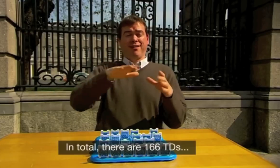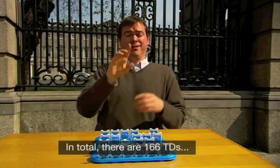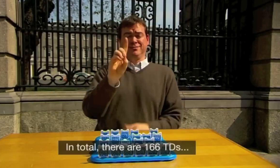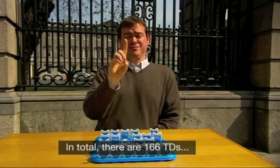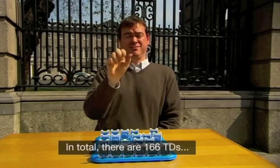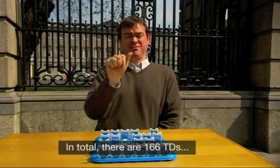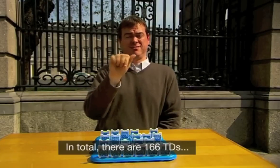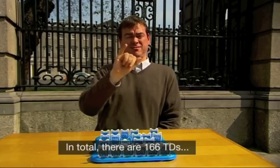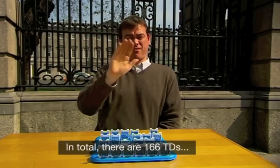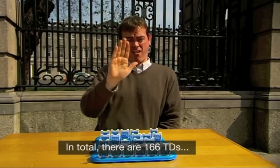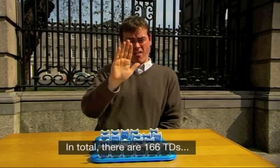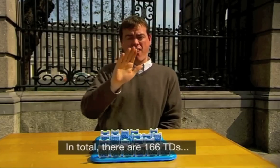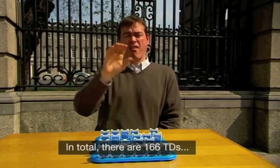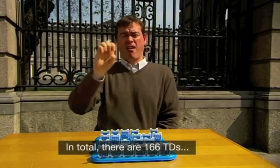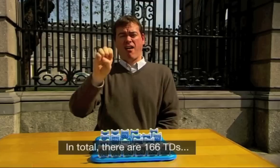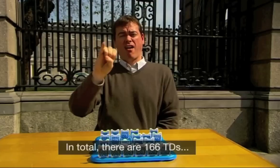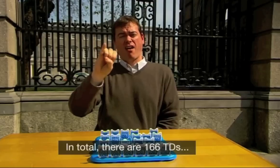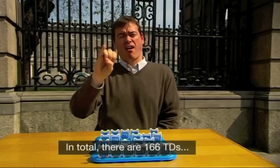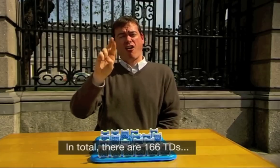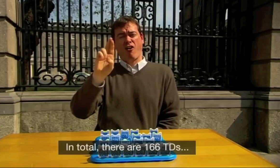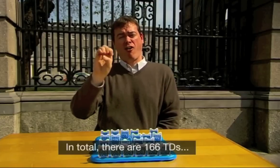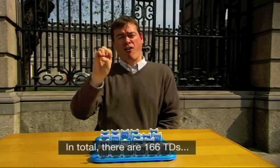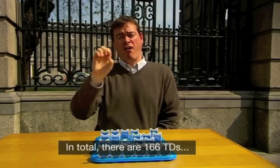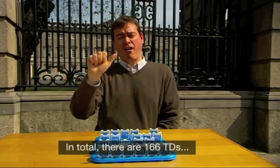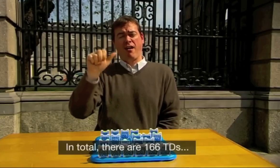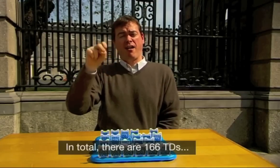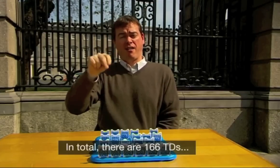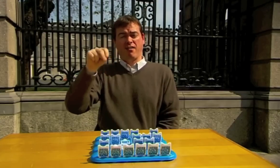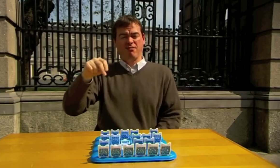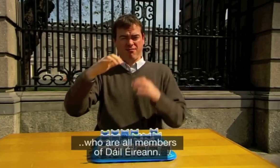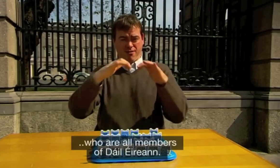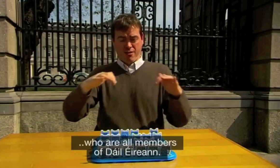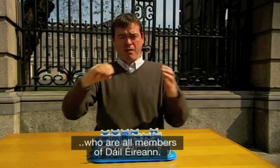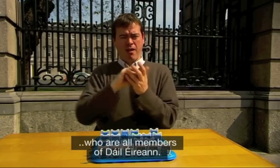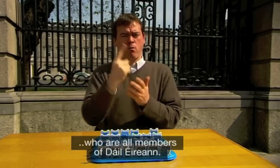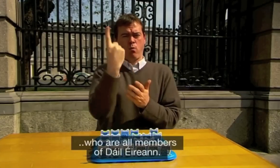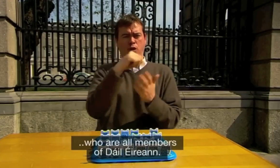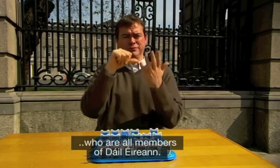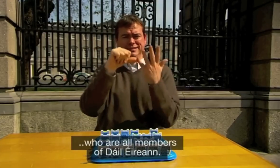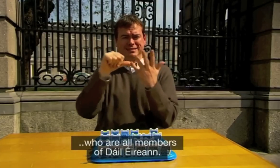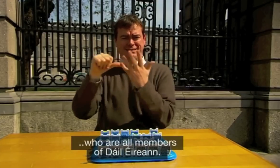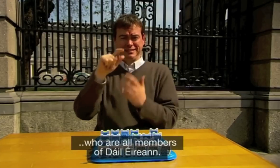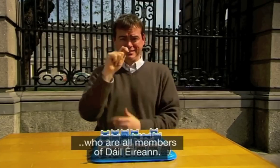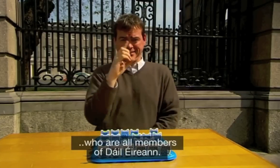In total, there are 166 TDs, who are all members of Dáil Éireann.